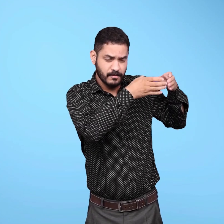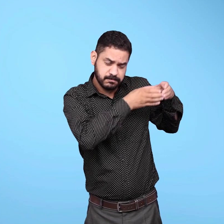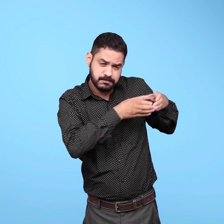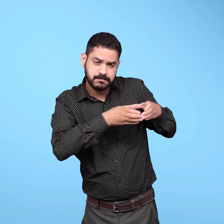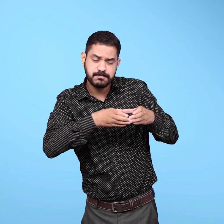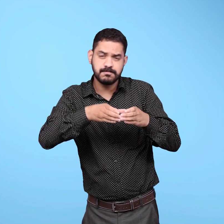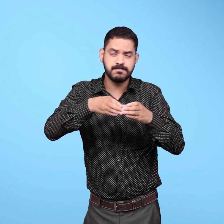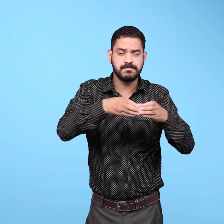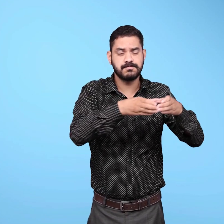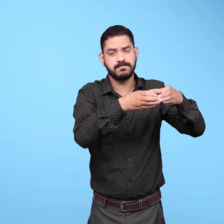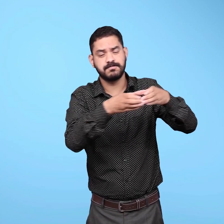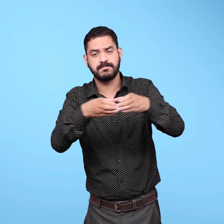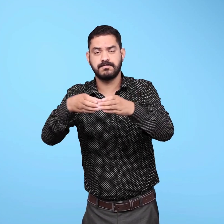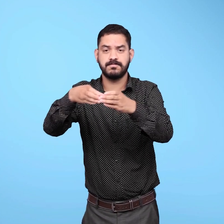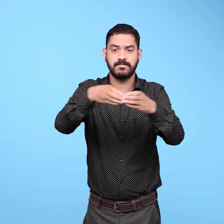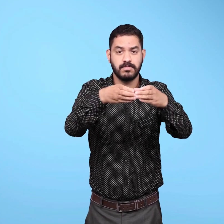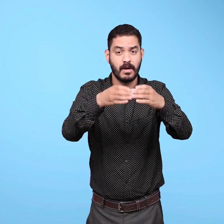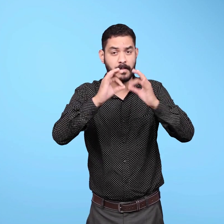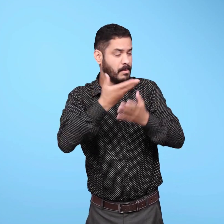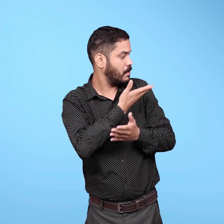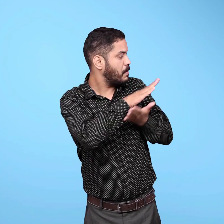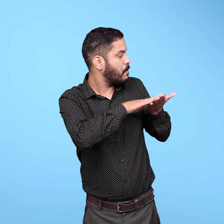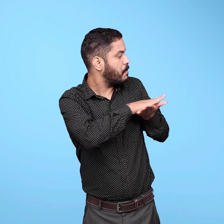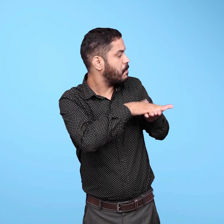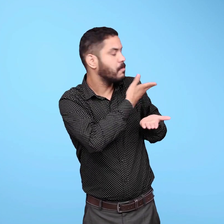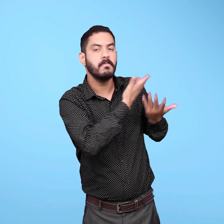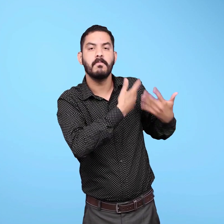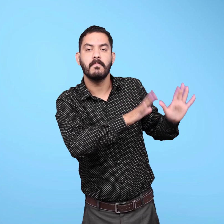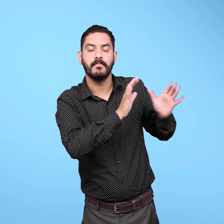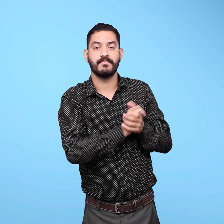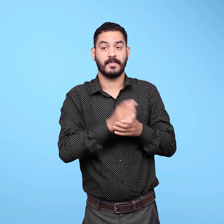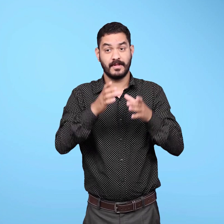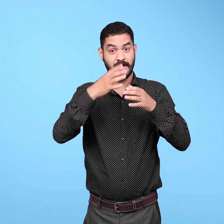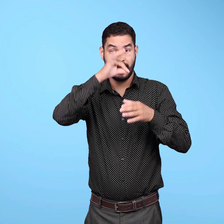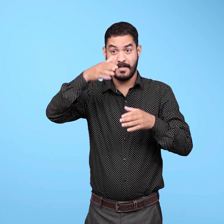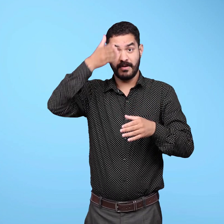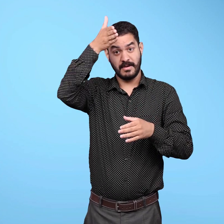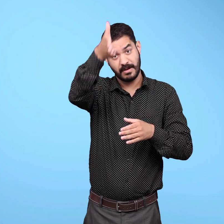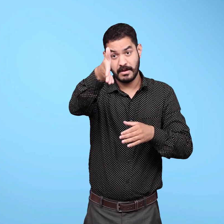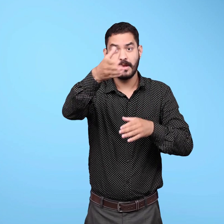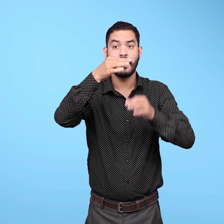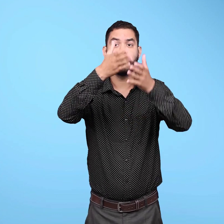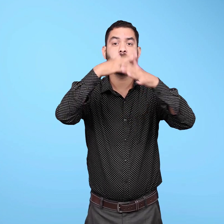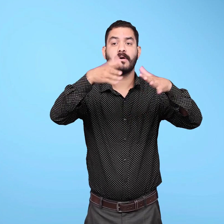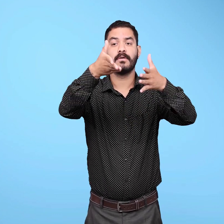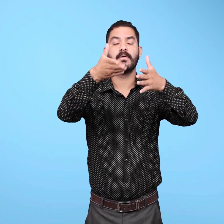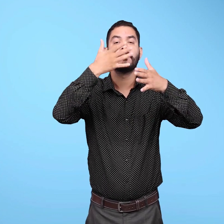salt merchants leaves the city empty. Salt was produced